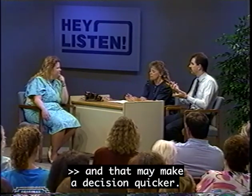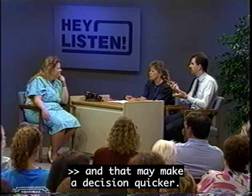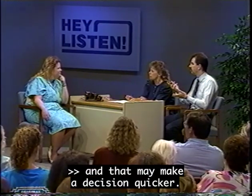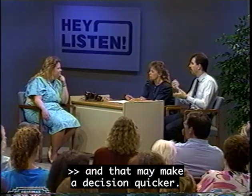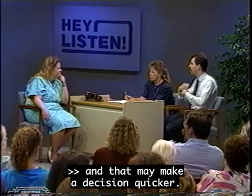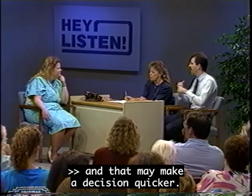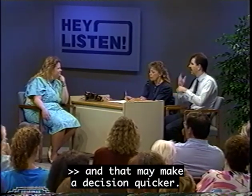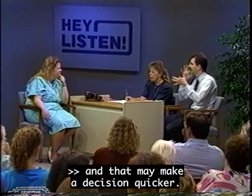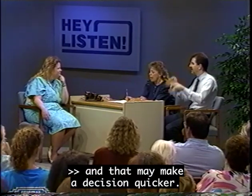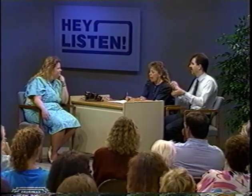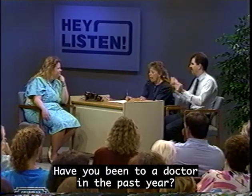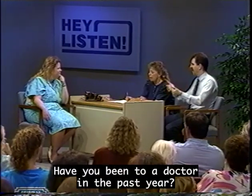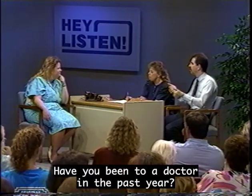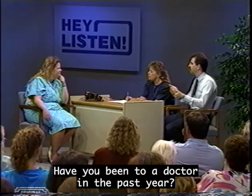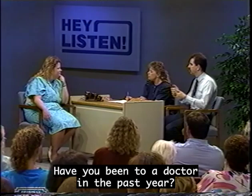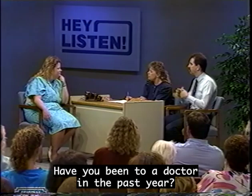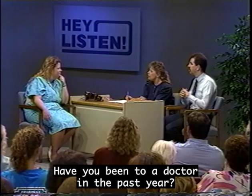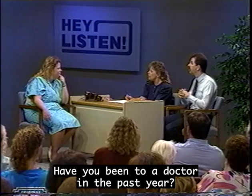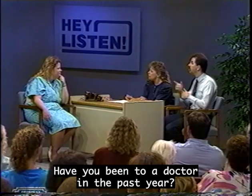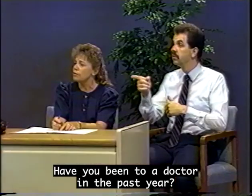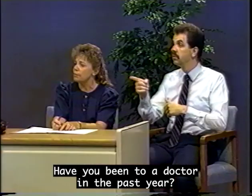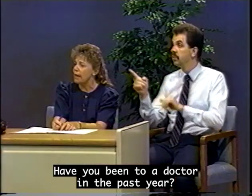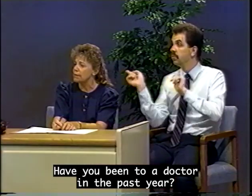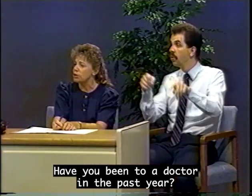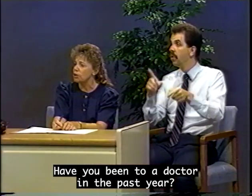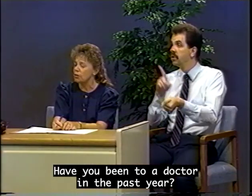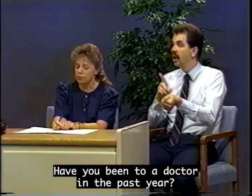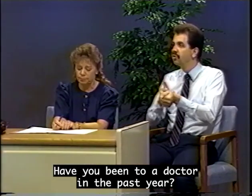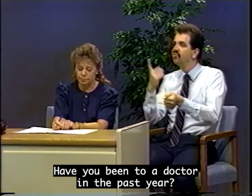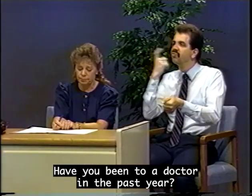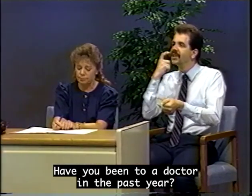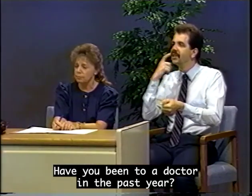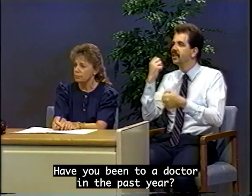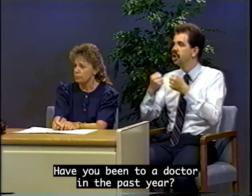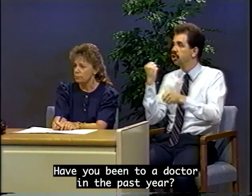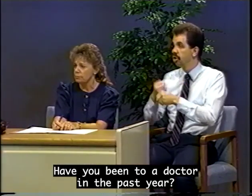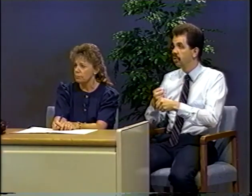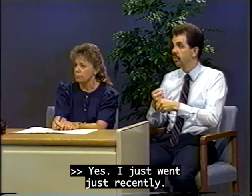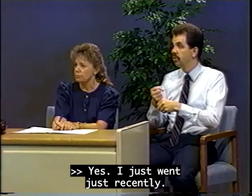fine. make a decision quicker. Have you been to a doctor in the past year?